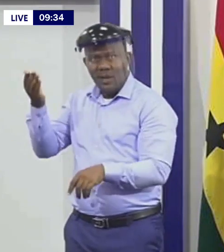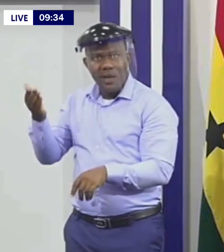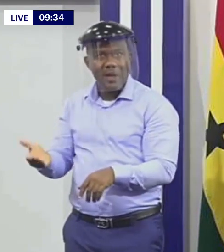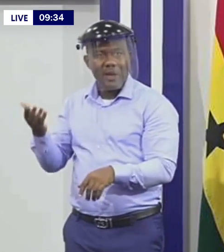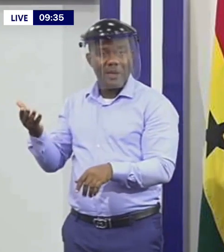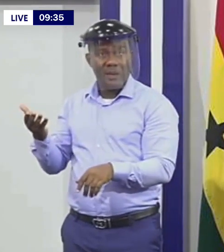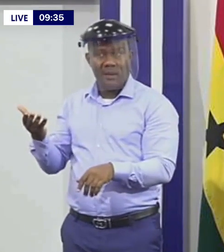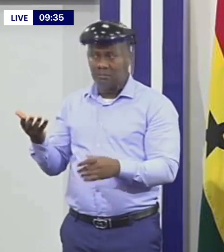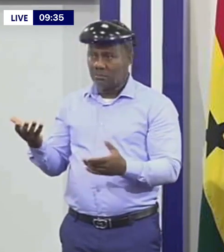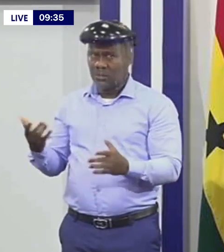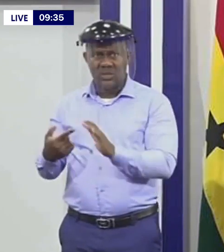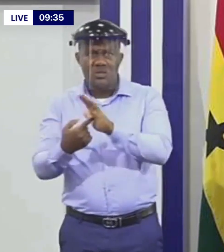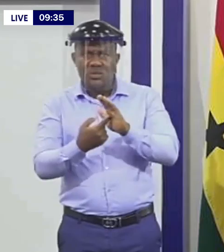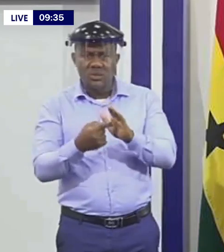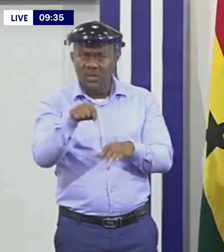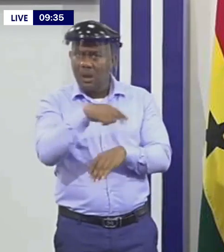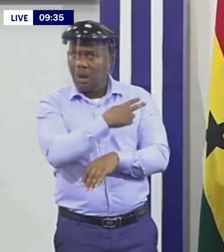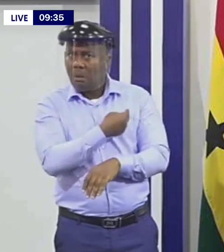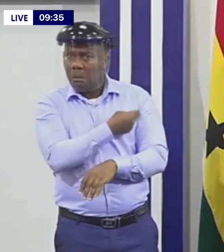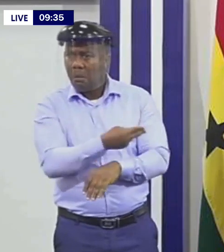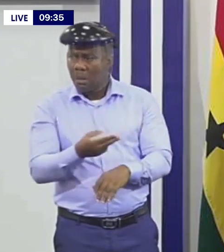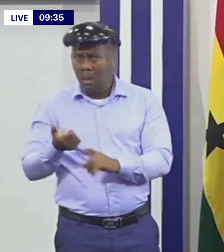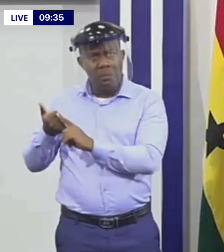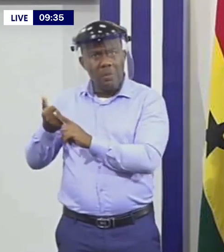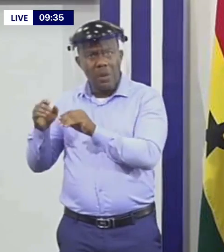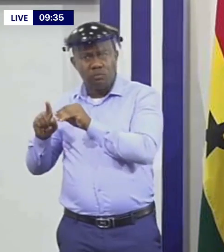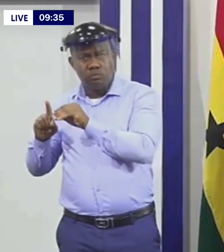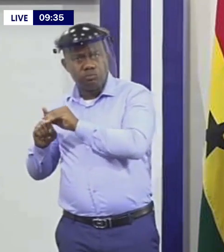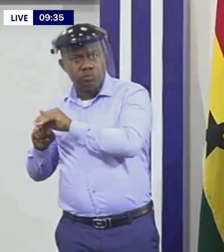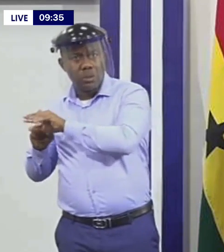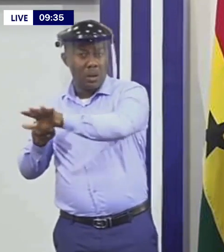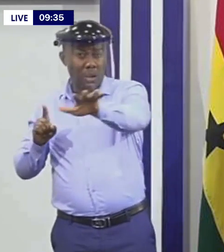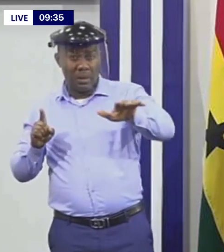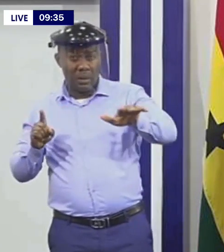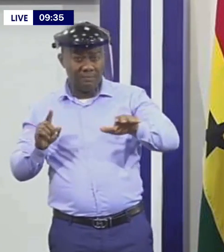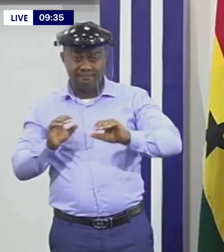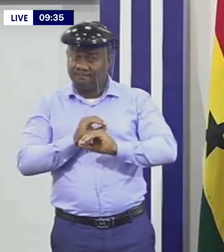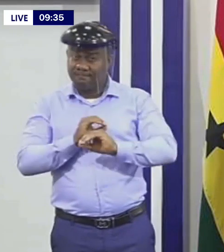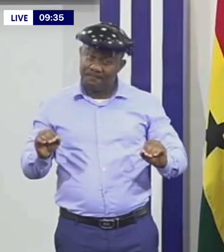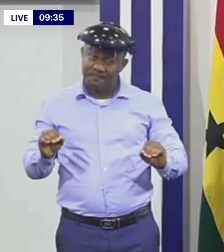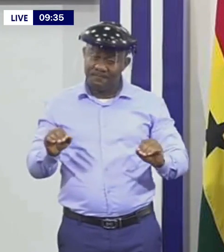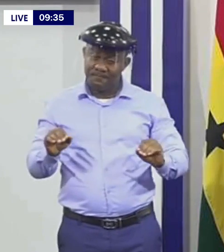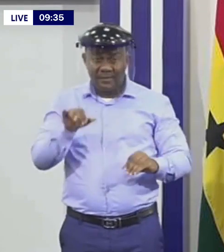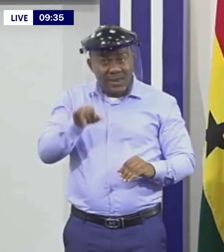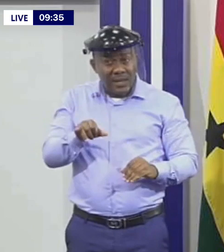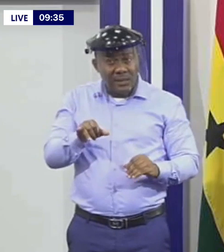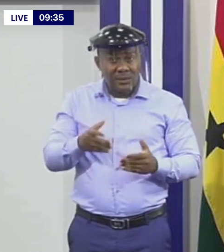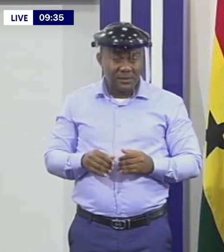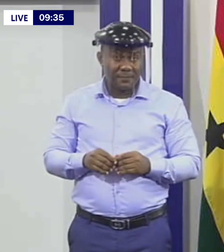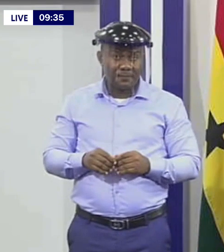healthcare center and health workers are a source of transmission of this virus in the country. This has come